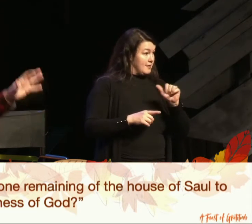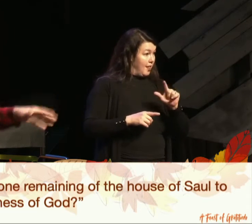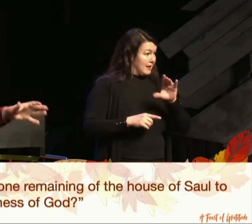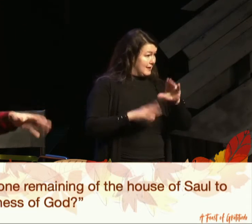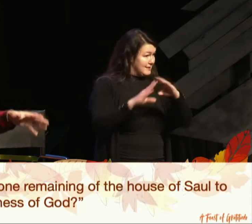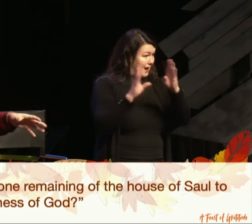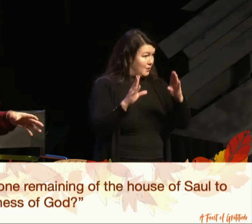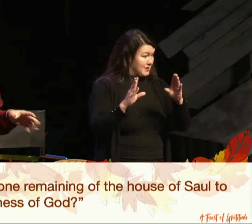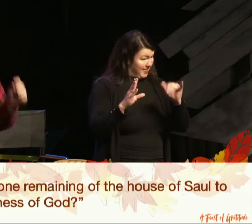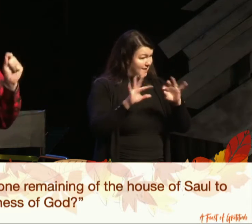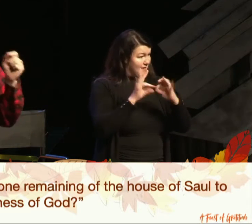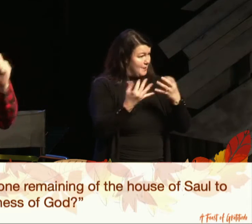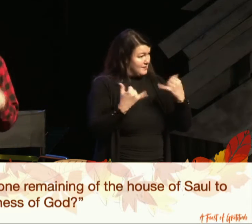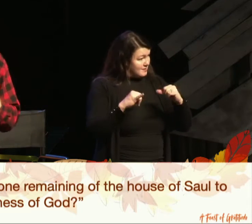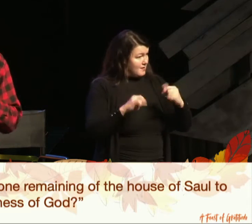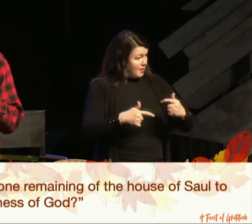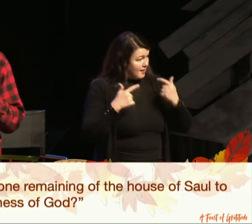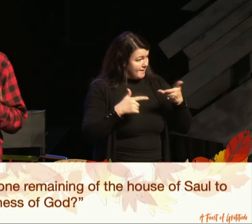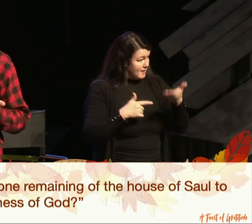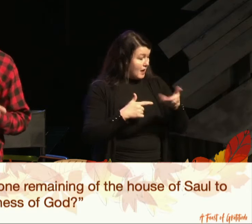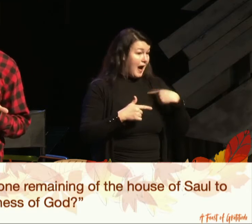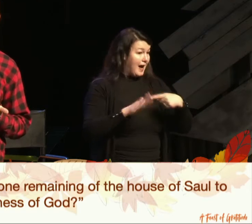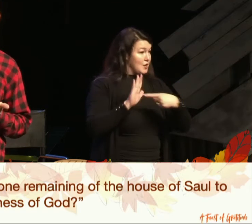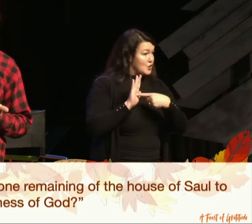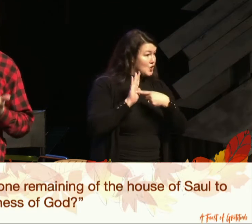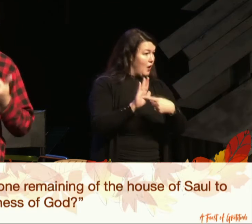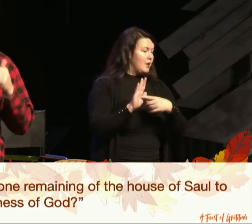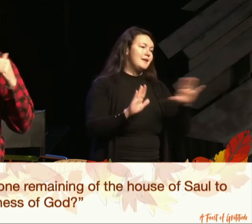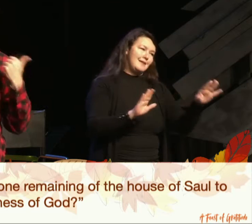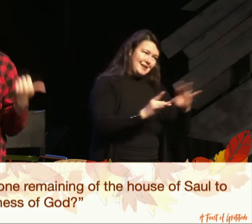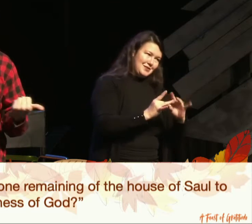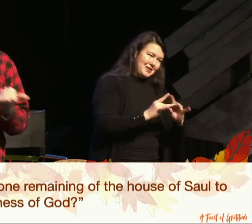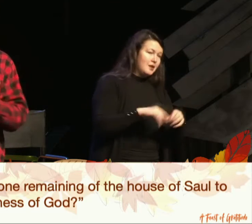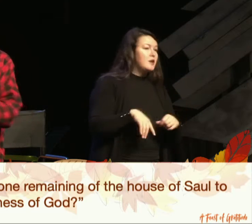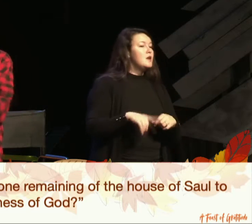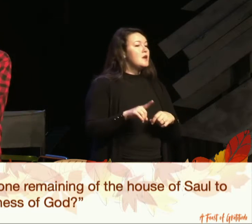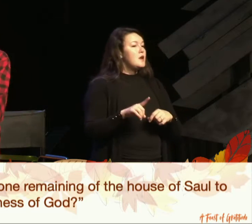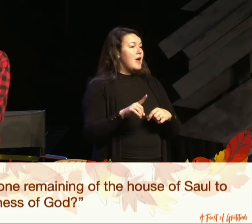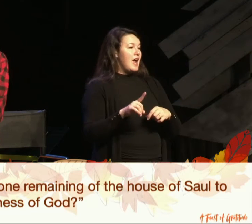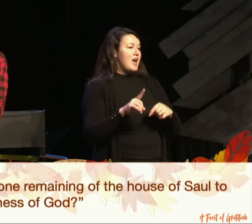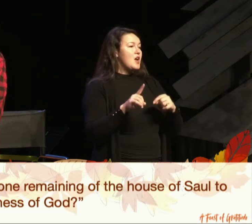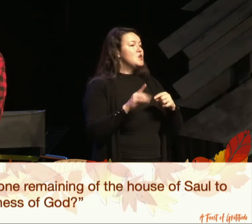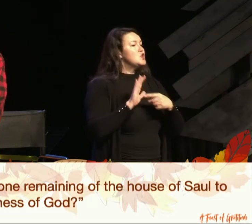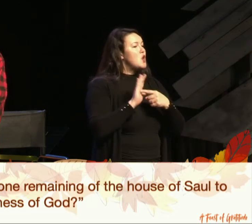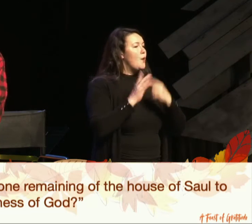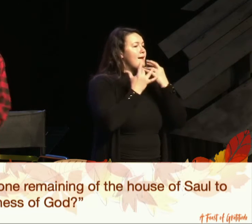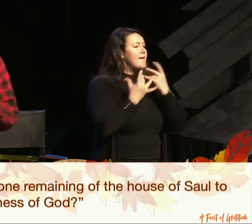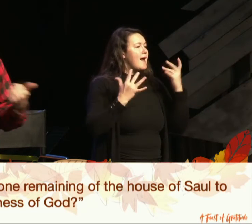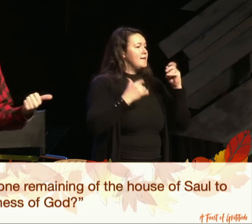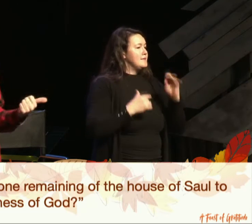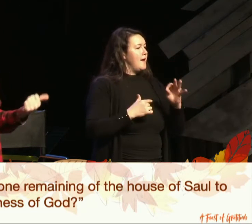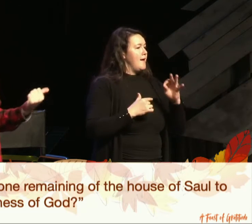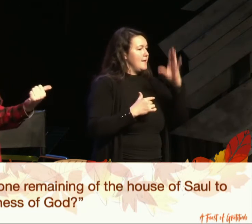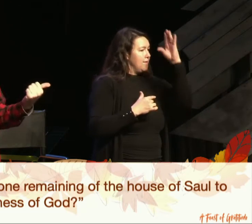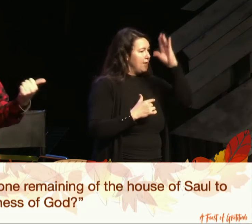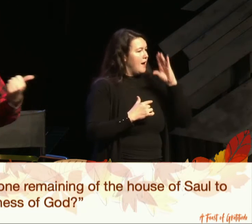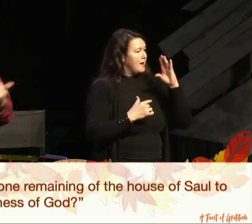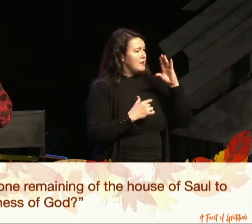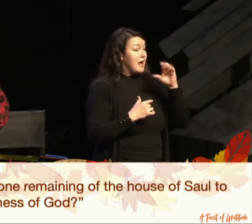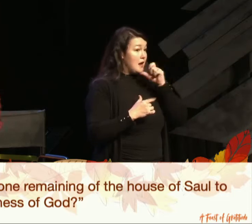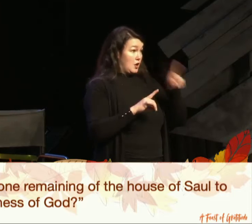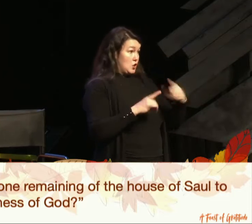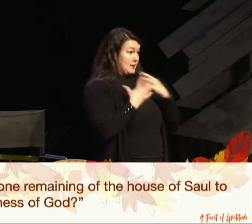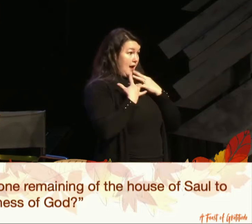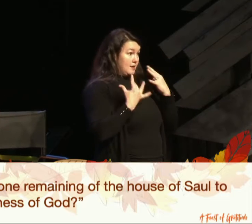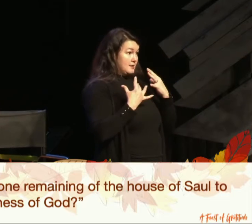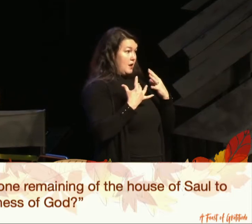Saul remaining that I may show, and it's interesting what he says here, the kindness of God. Not just kindness, but he sees it as the